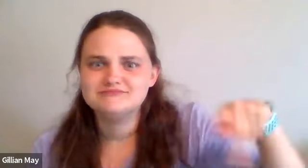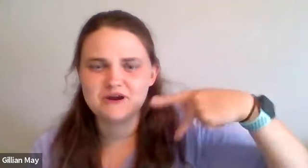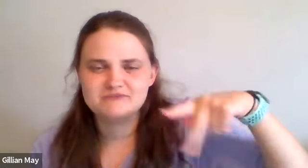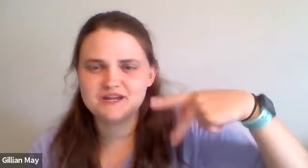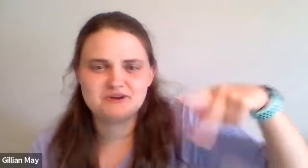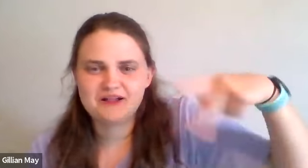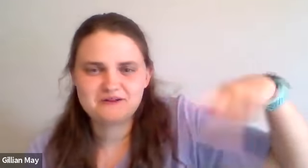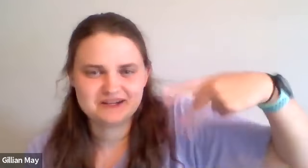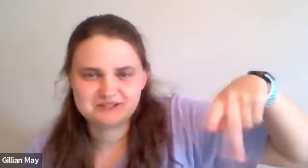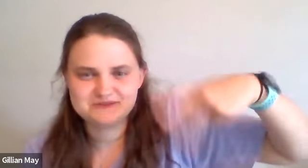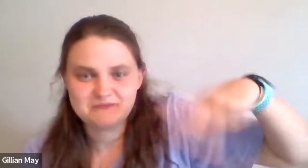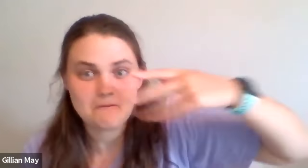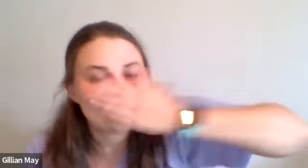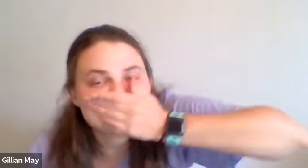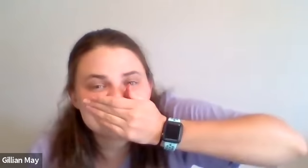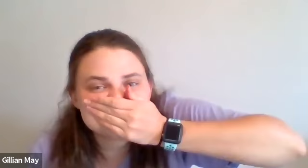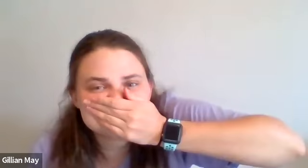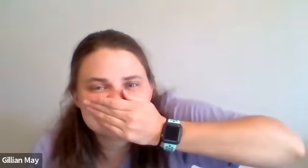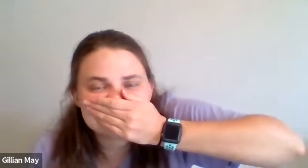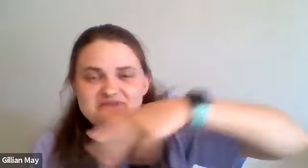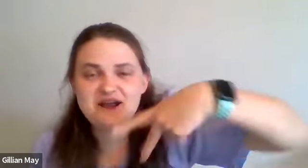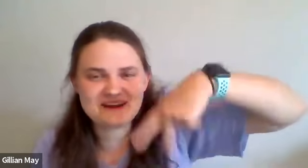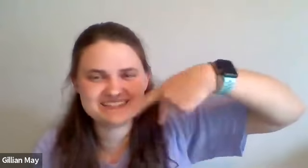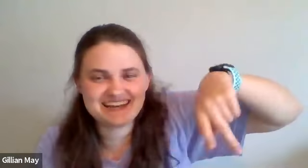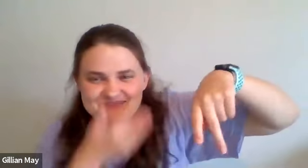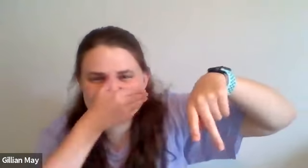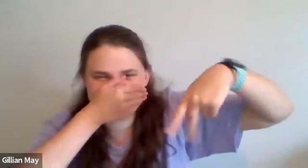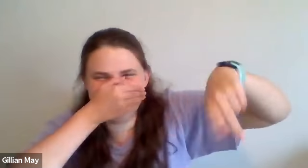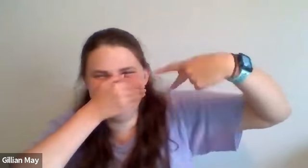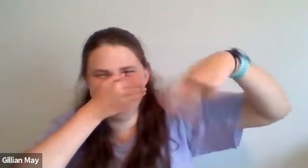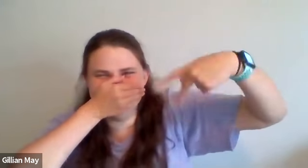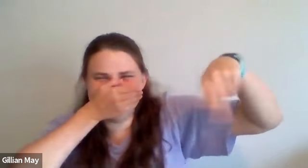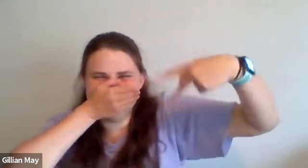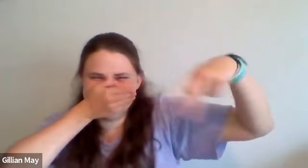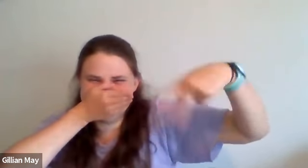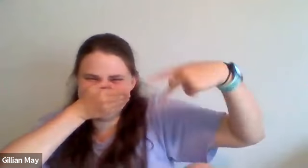Sorry, I'm forgetting what color I chose. I forgot what I signed.